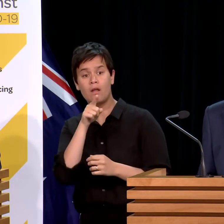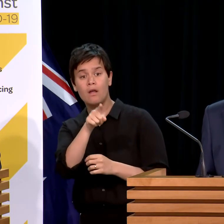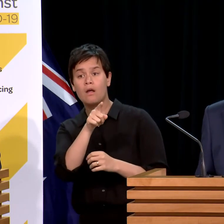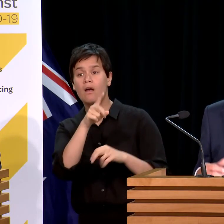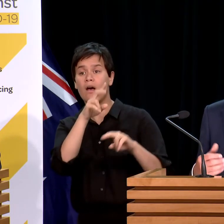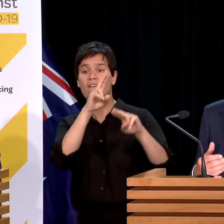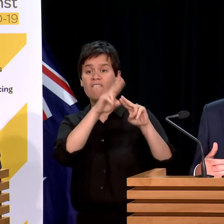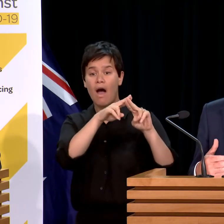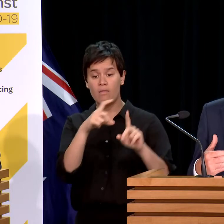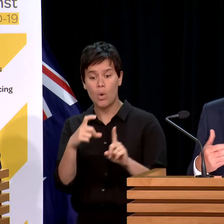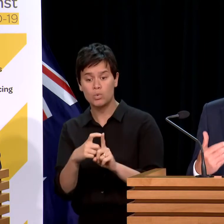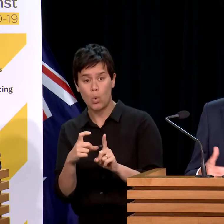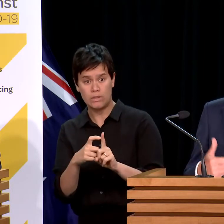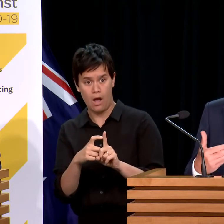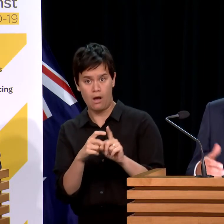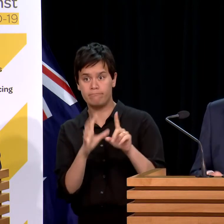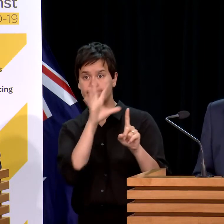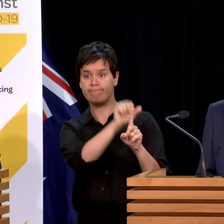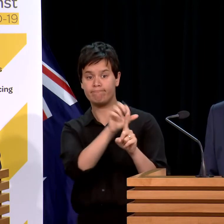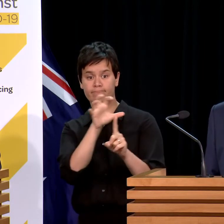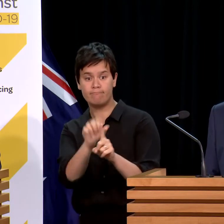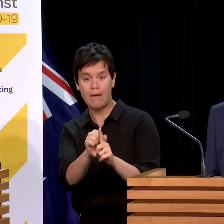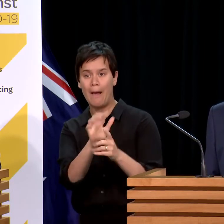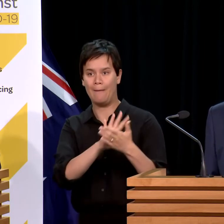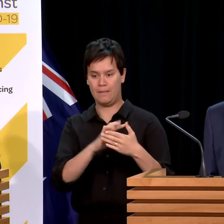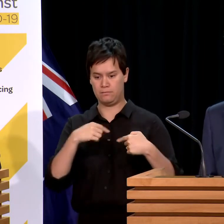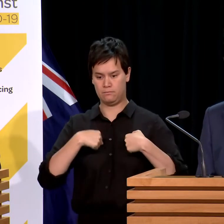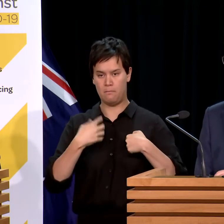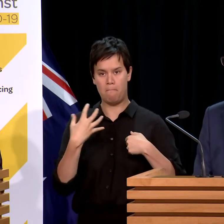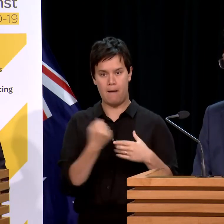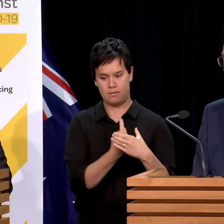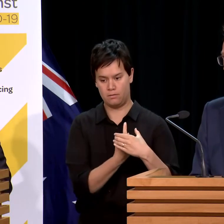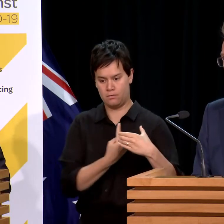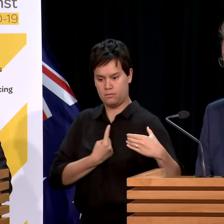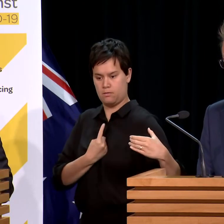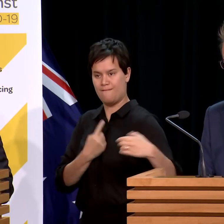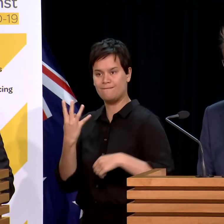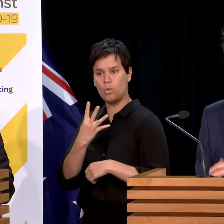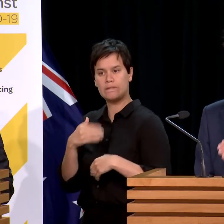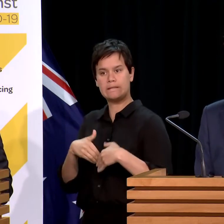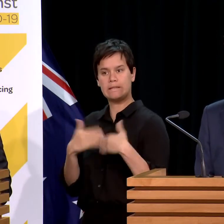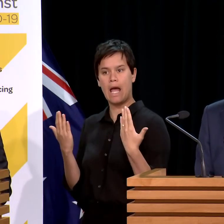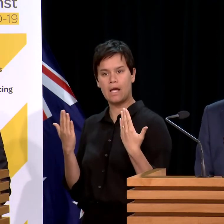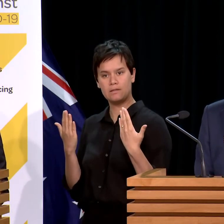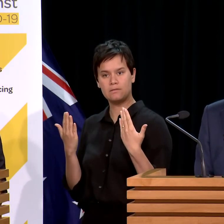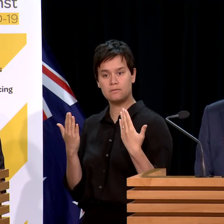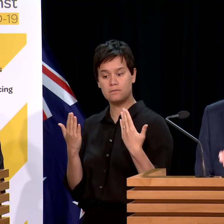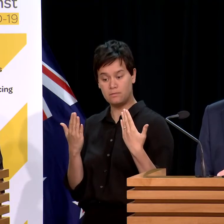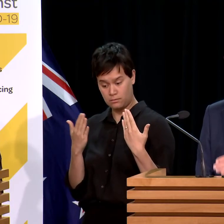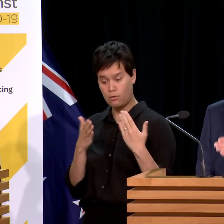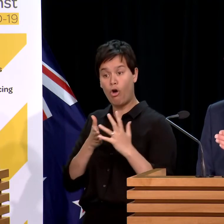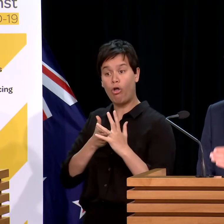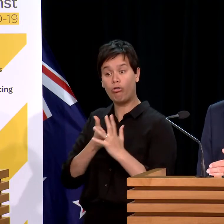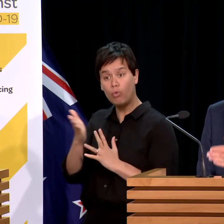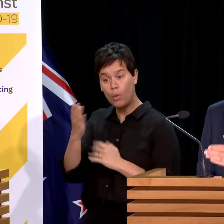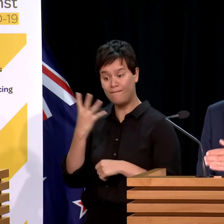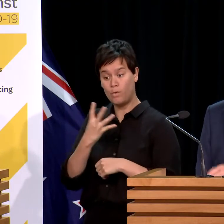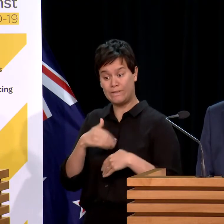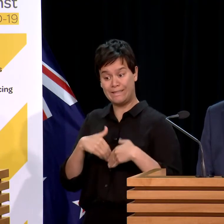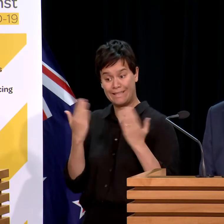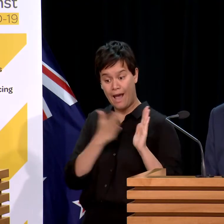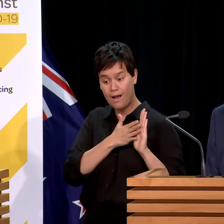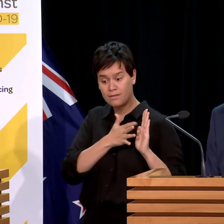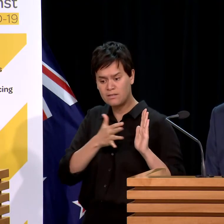case, and in addition to the regular testing, because she became symptomatic, testing was done on